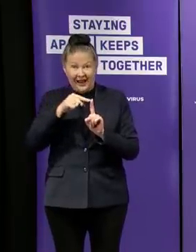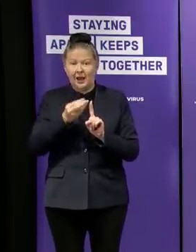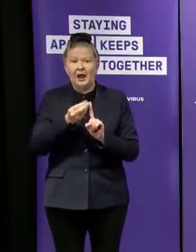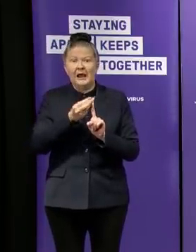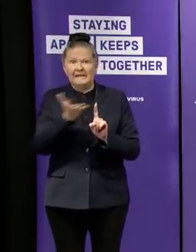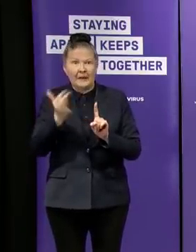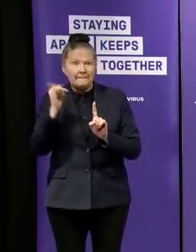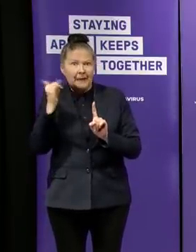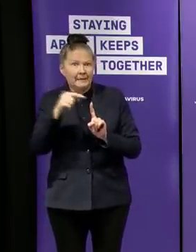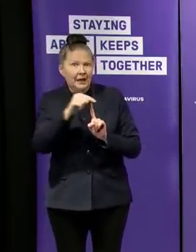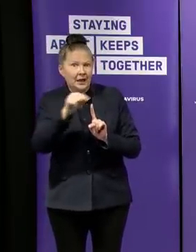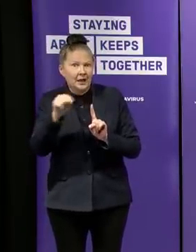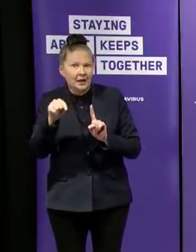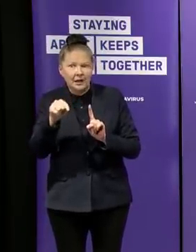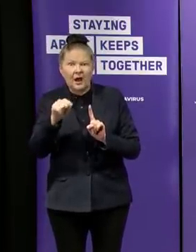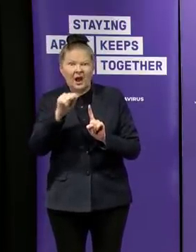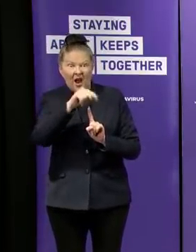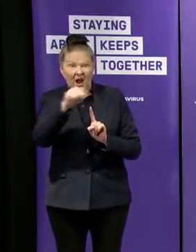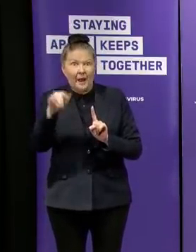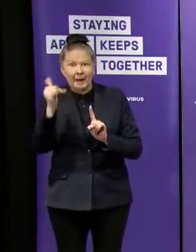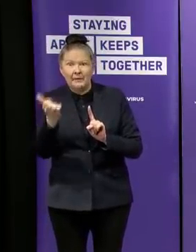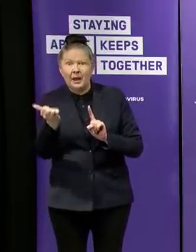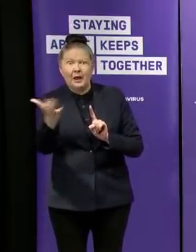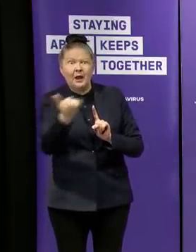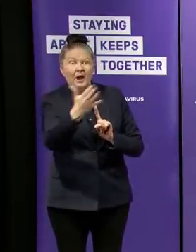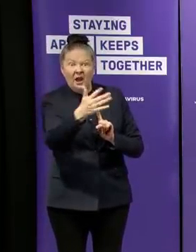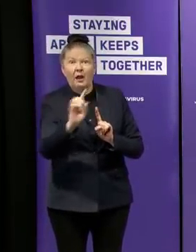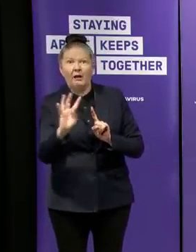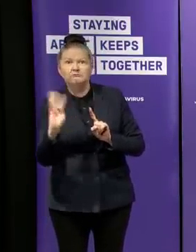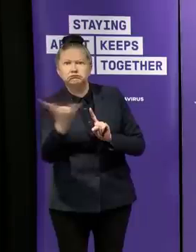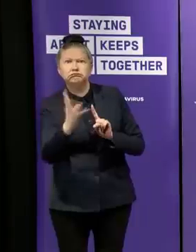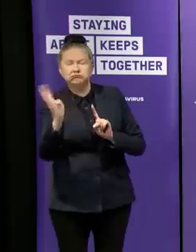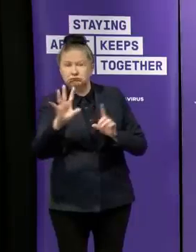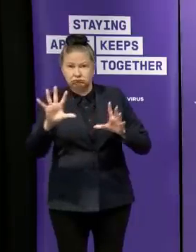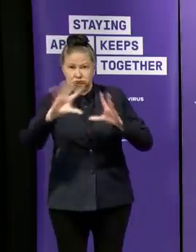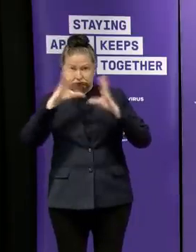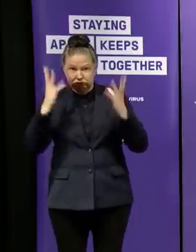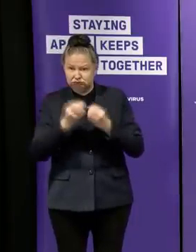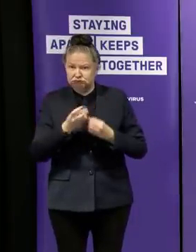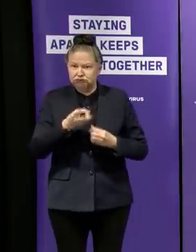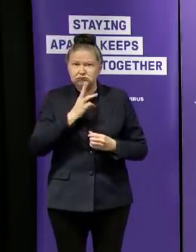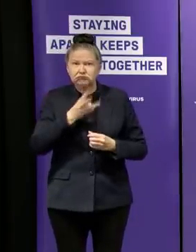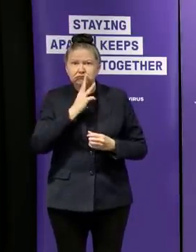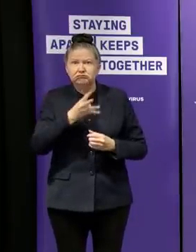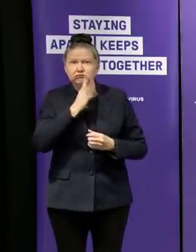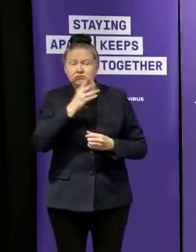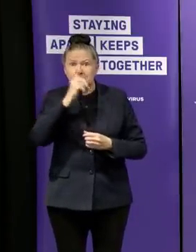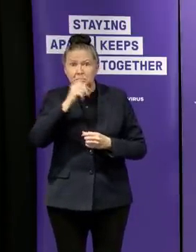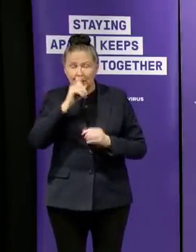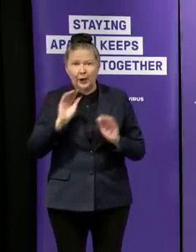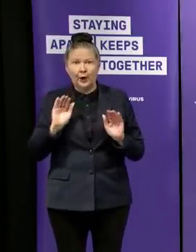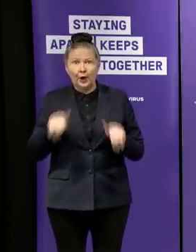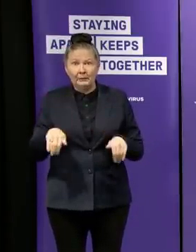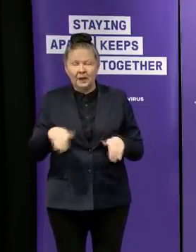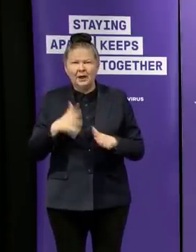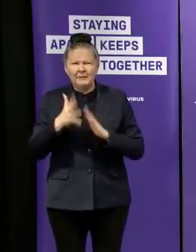cases, but the contacts of those close contacts. The contribution you are making to the safety of yourself,